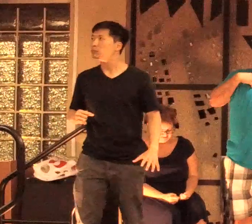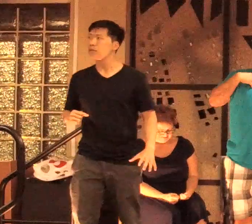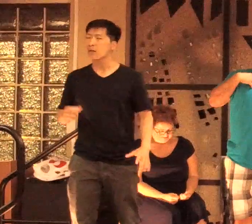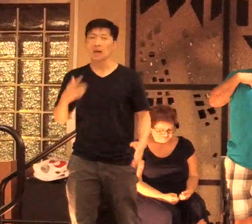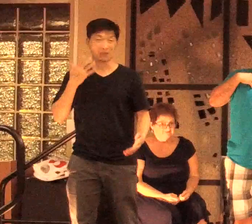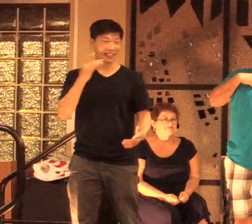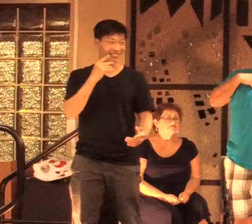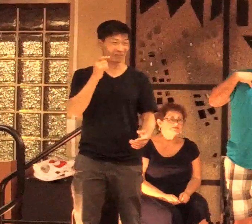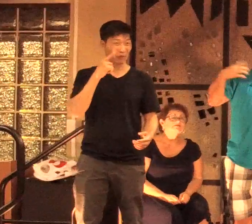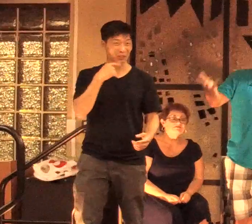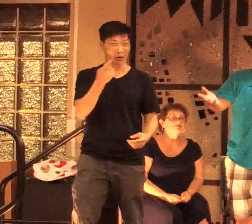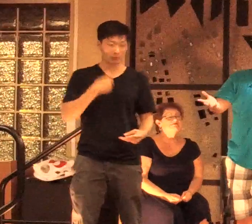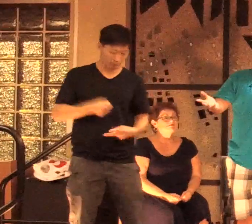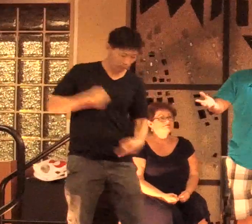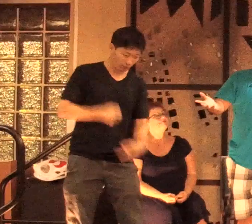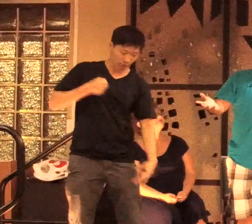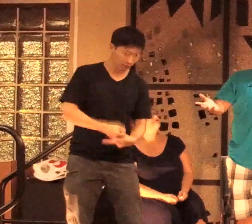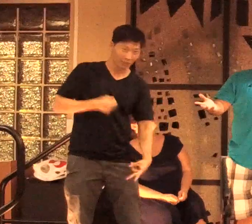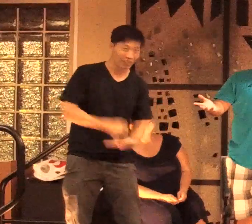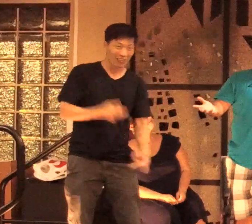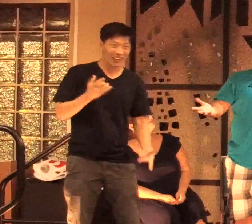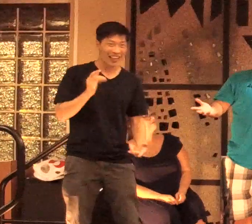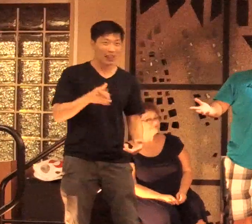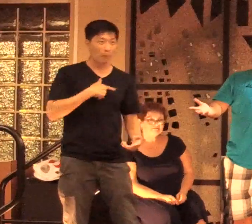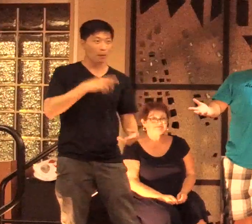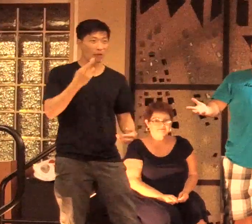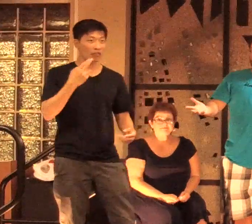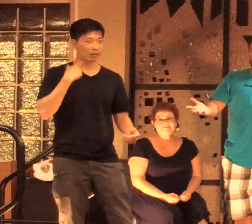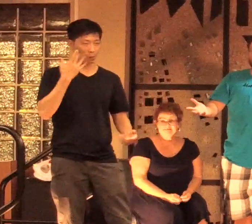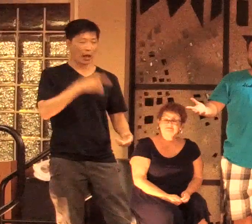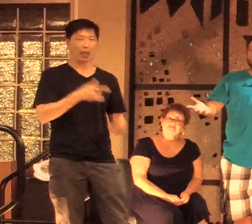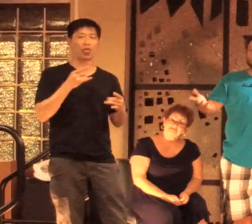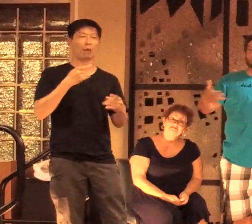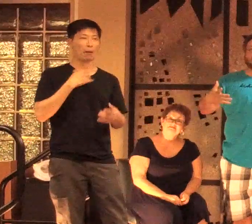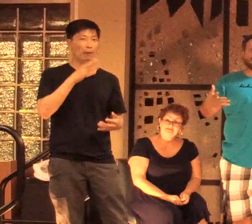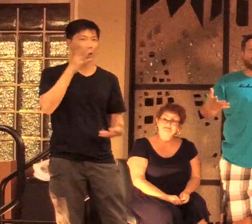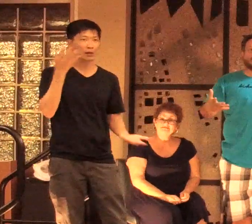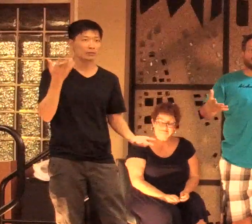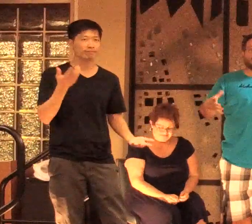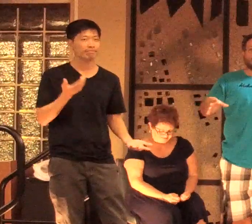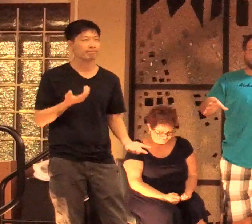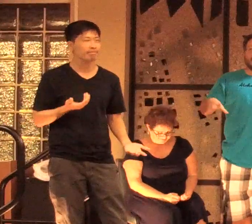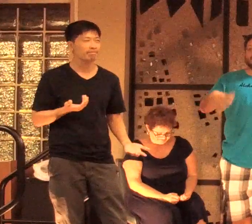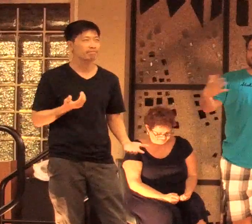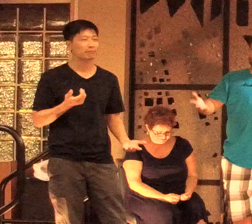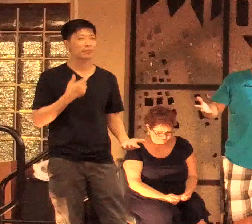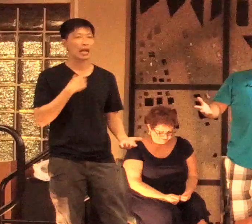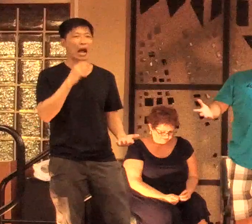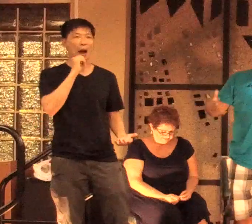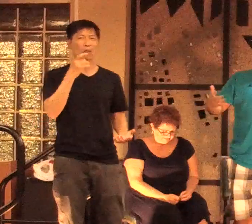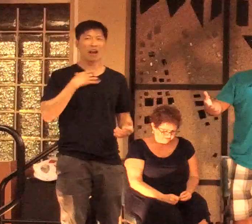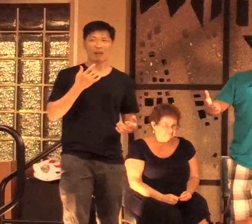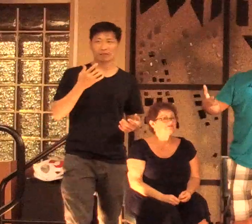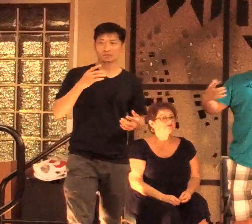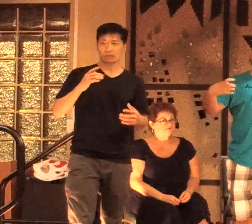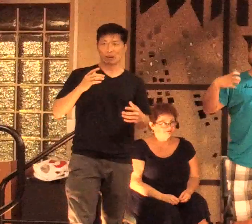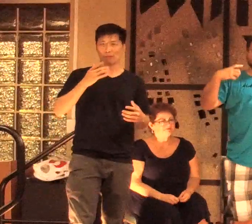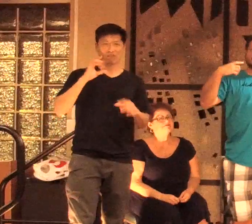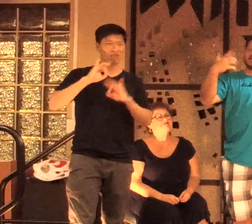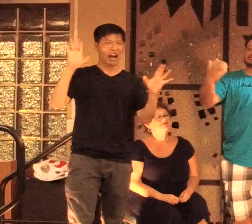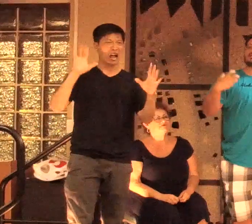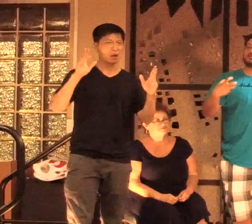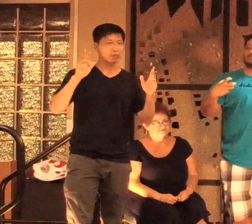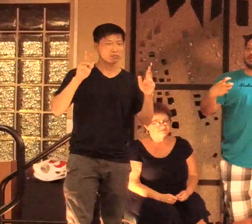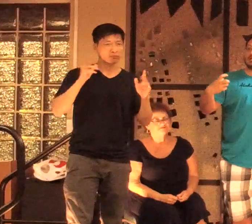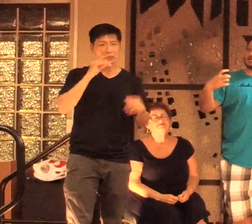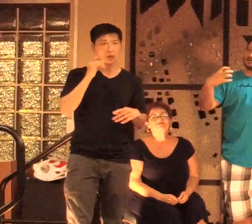I beat up my best friend because he made fun of my parents. So. And it wasn't like something where I was a violent kid. No, it was just